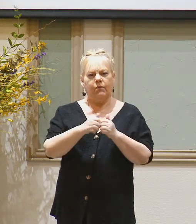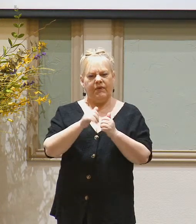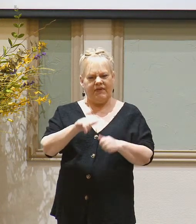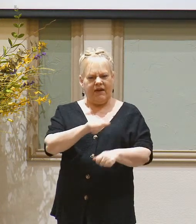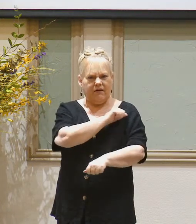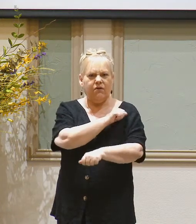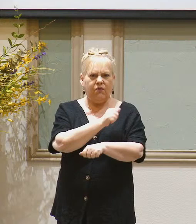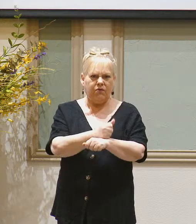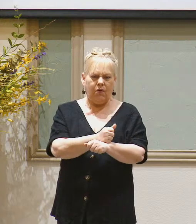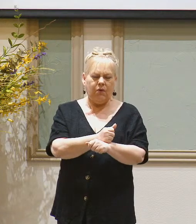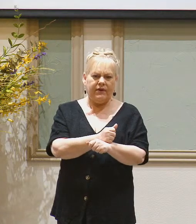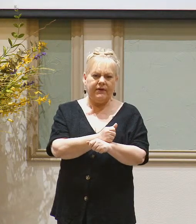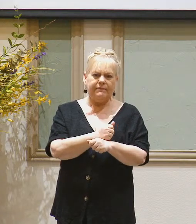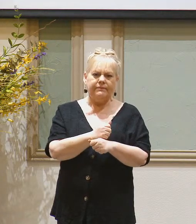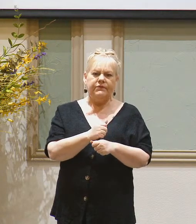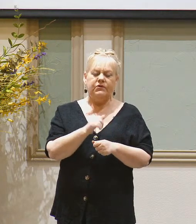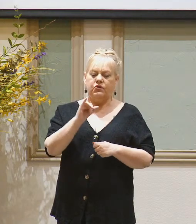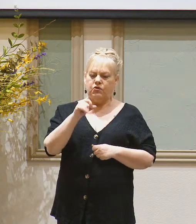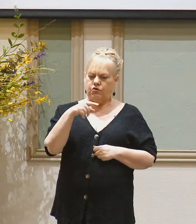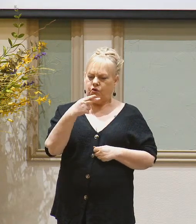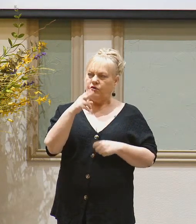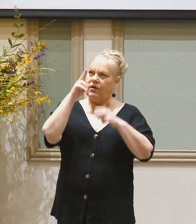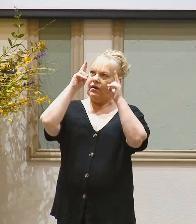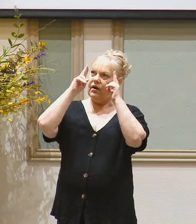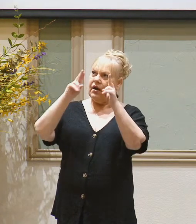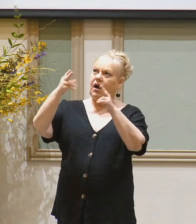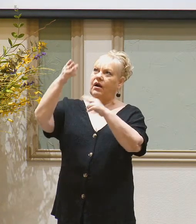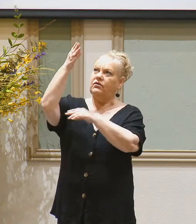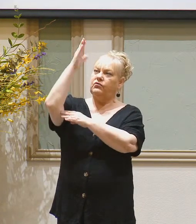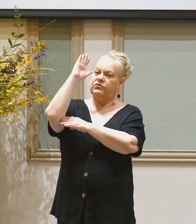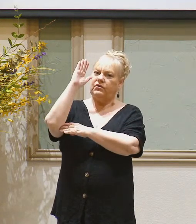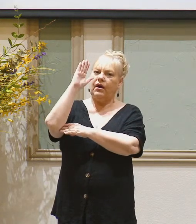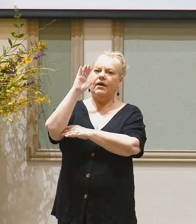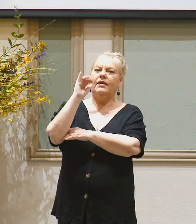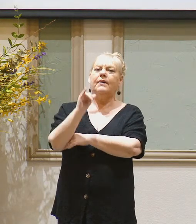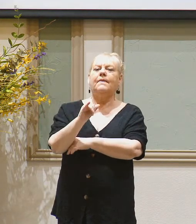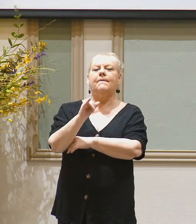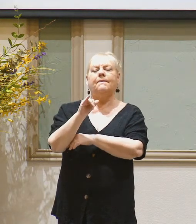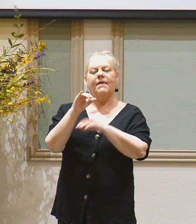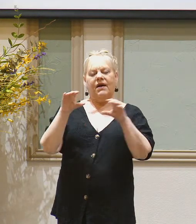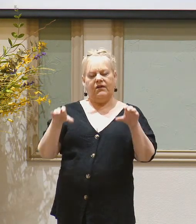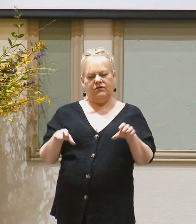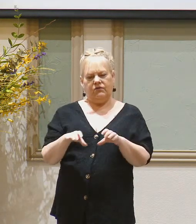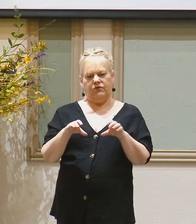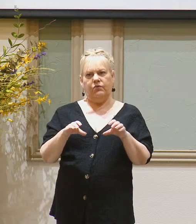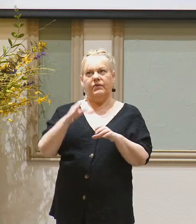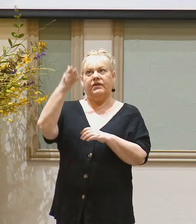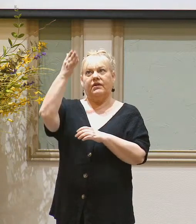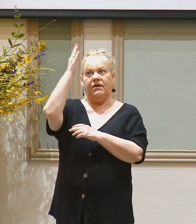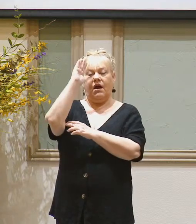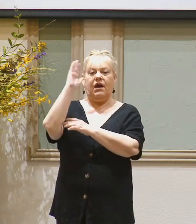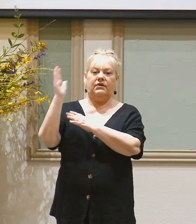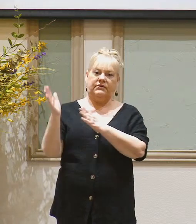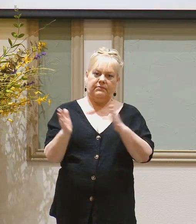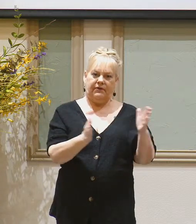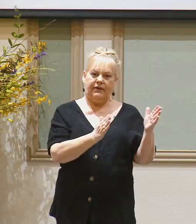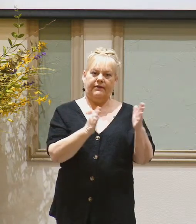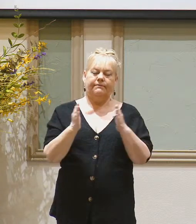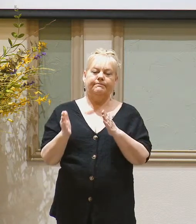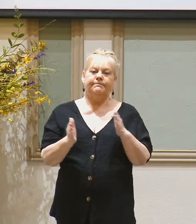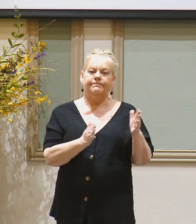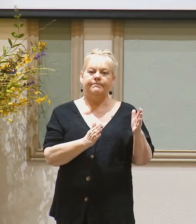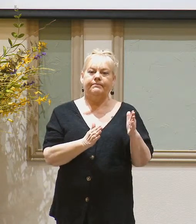authority. And so Joseph honors God by carrying out God's plan.